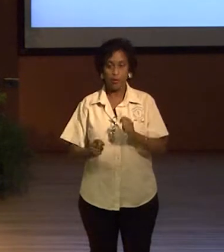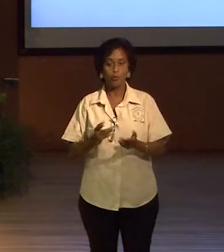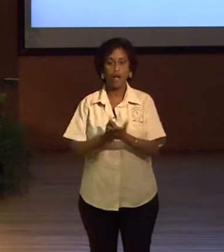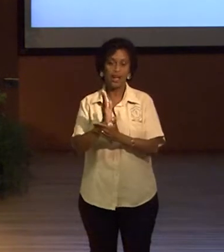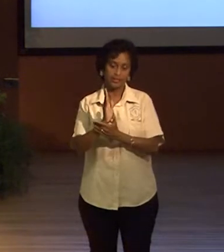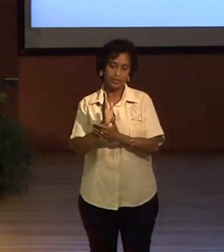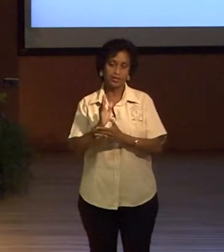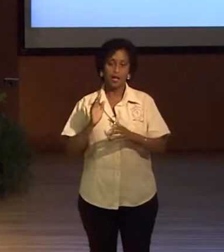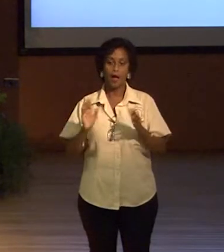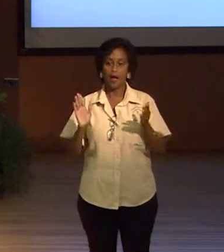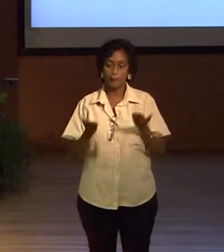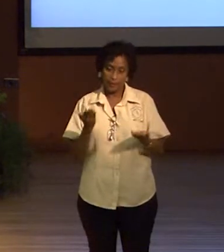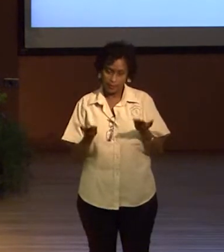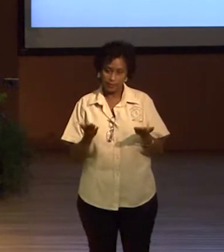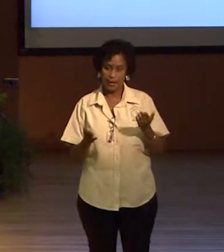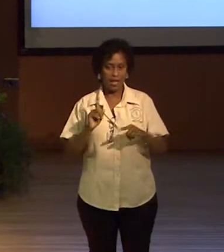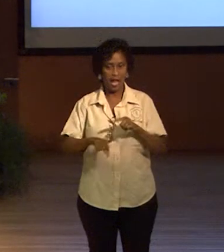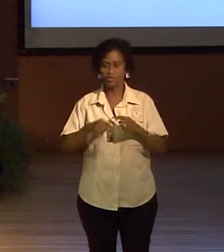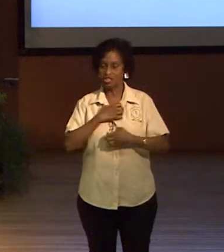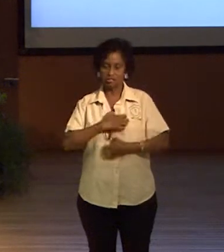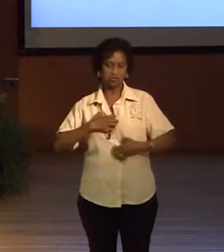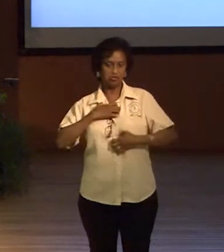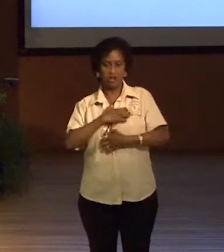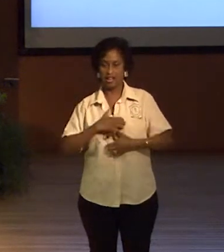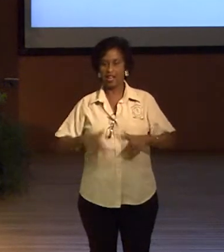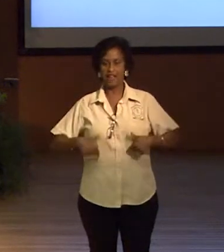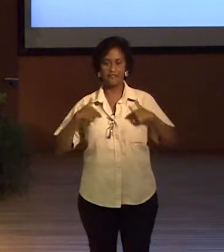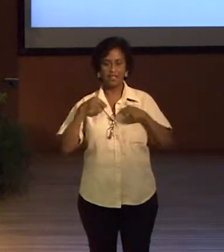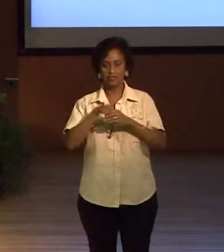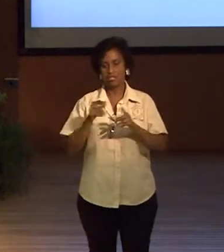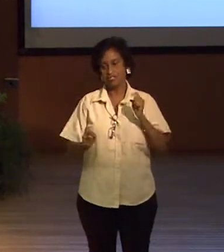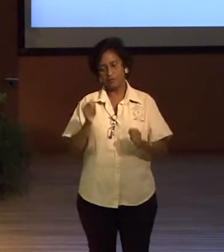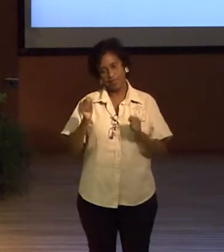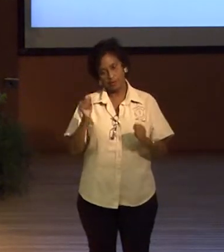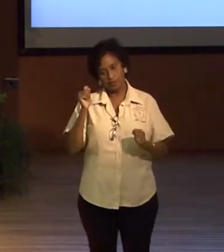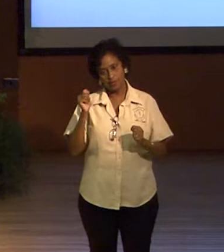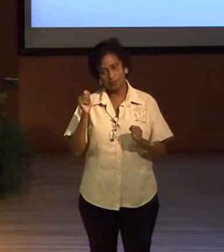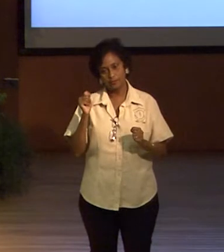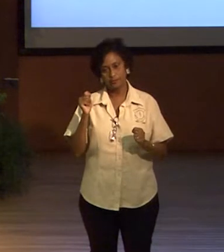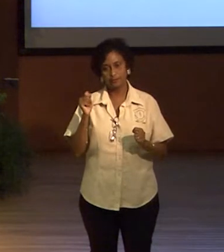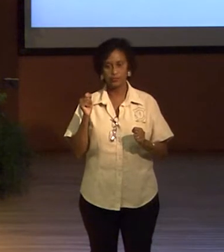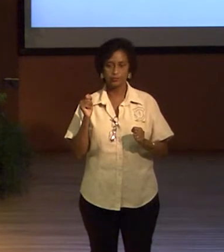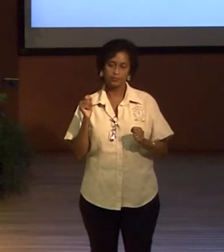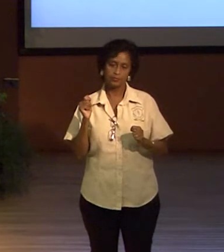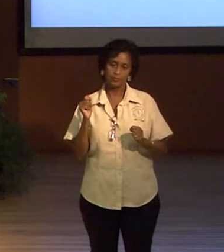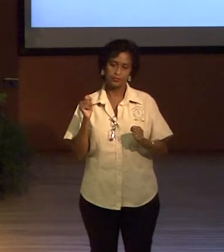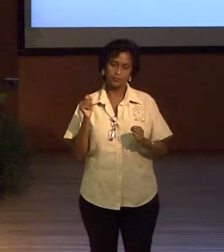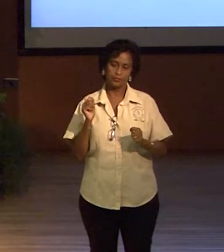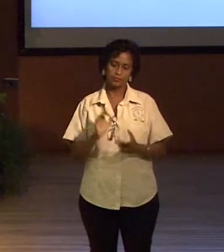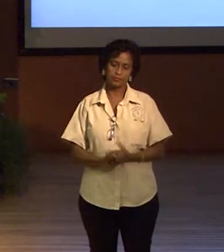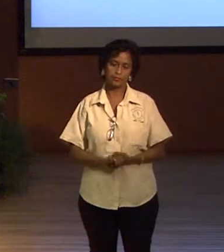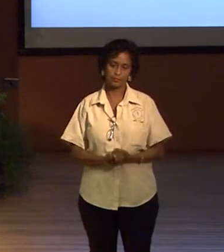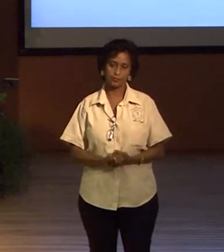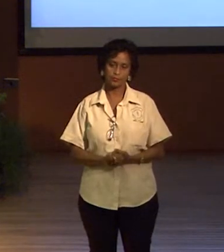share in the personhood that everybody else shares. And that